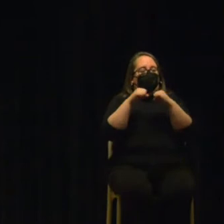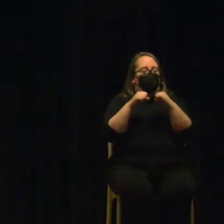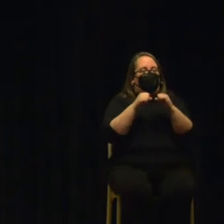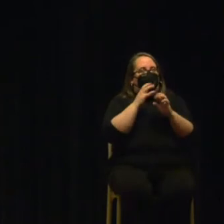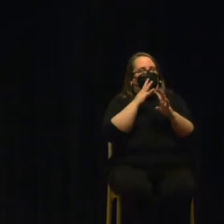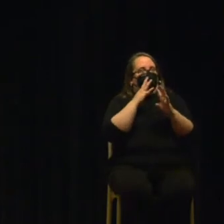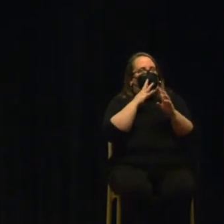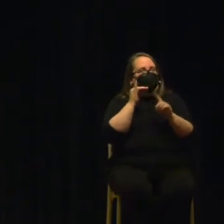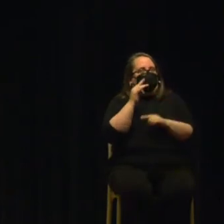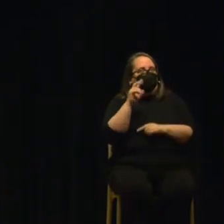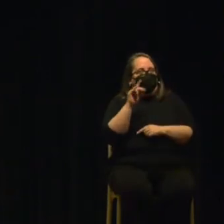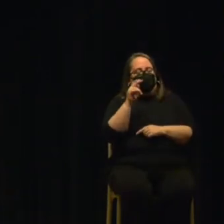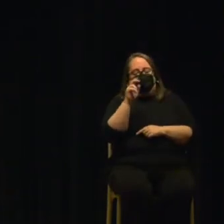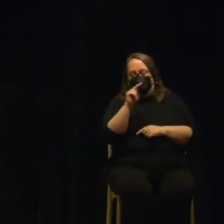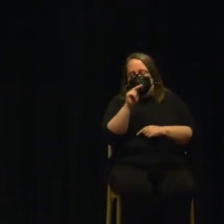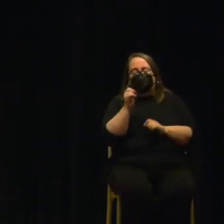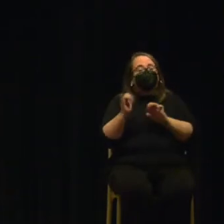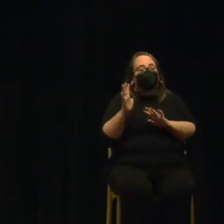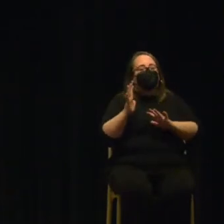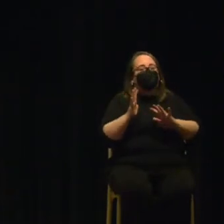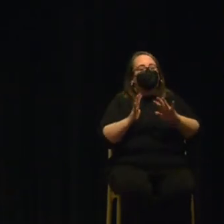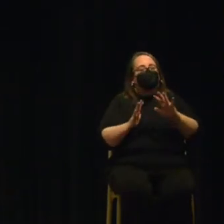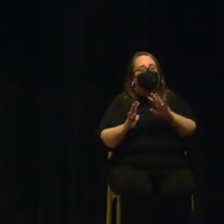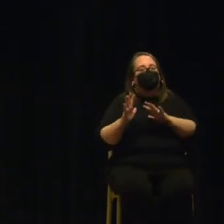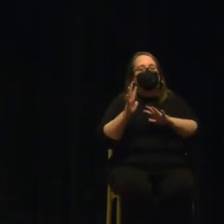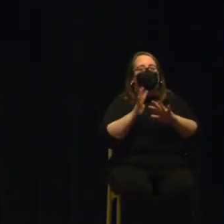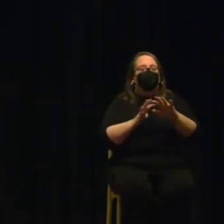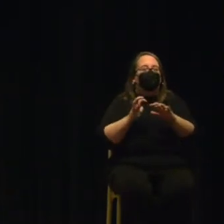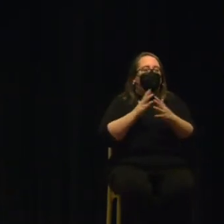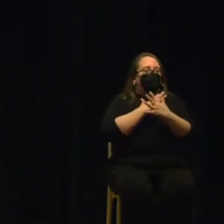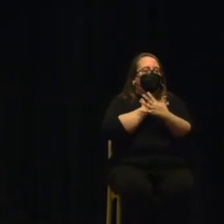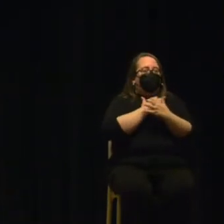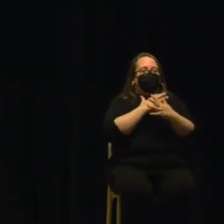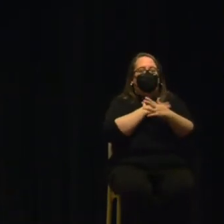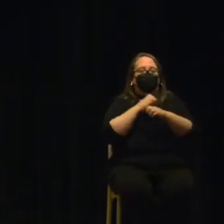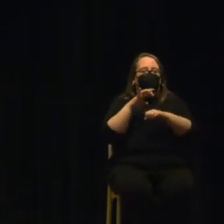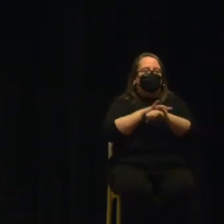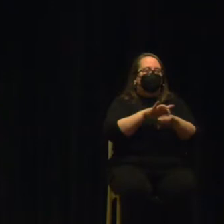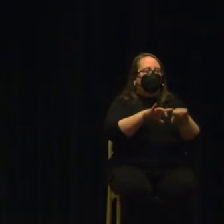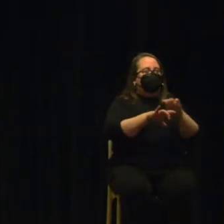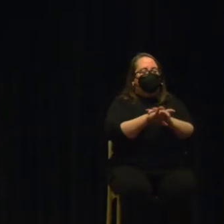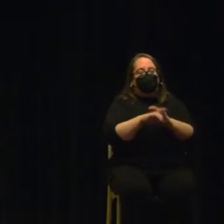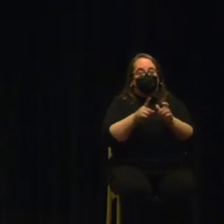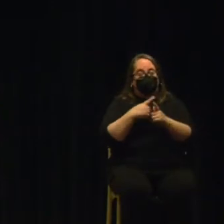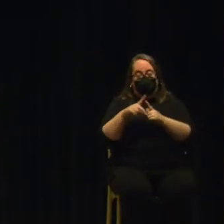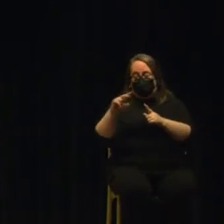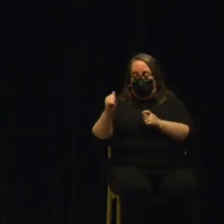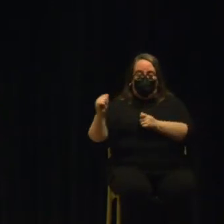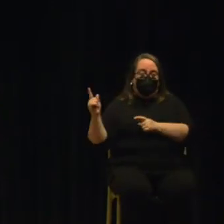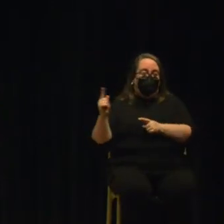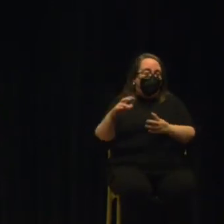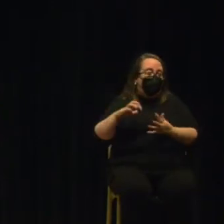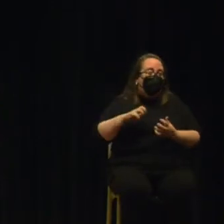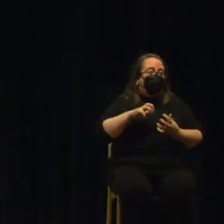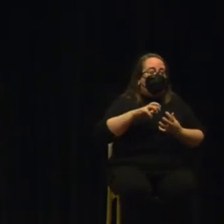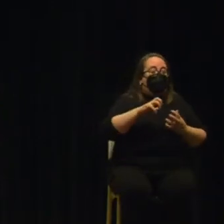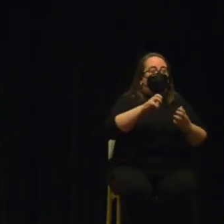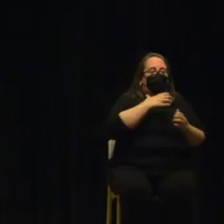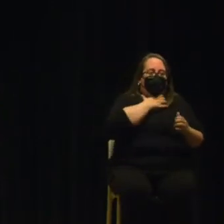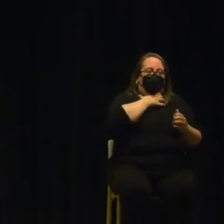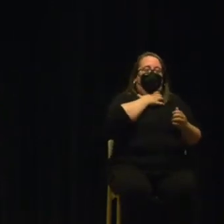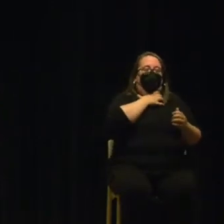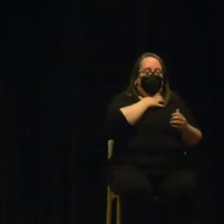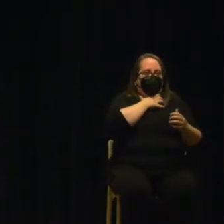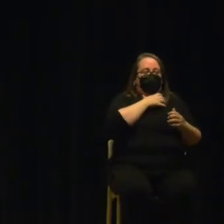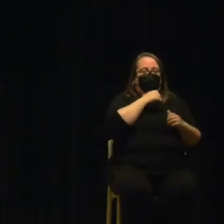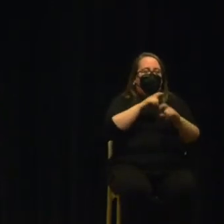Johnson. Back then, they'd chain a bear in the middle of the bear garden and let the dogs loose. Iron chains around a bear's neck don't slow